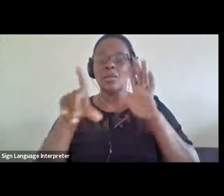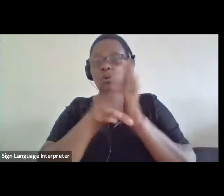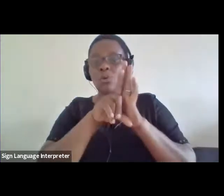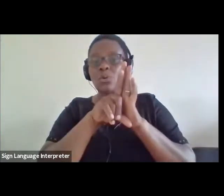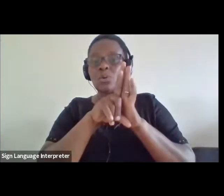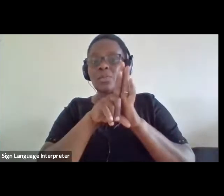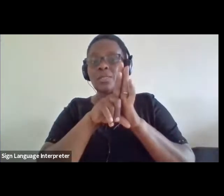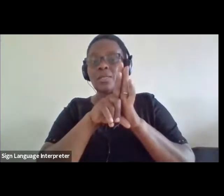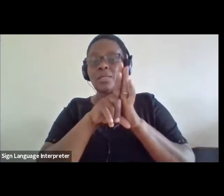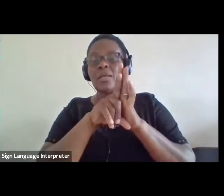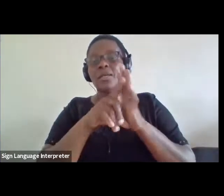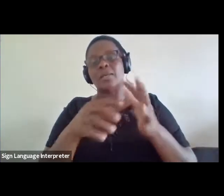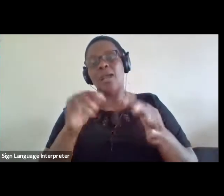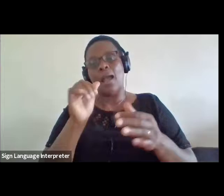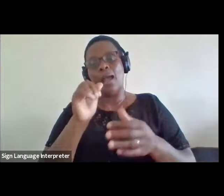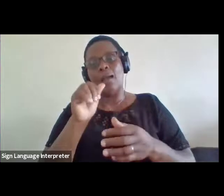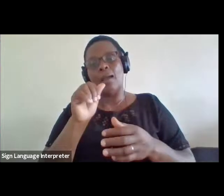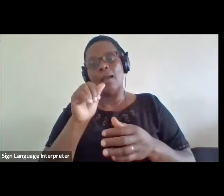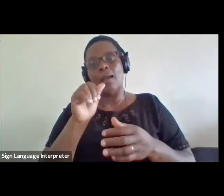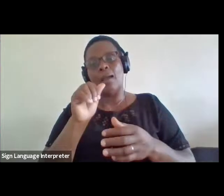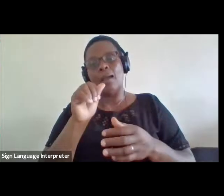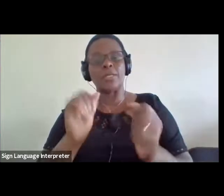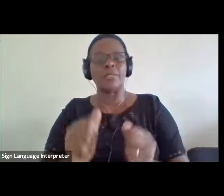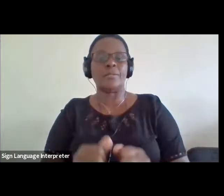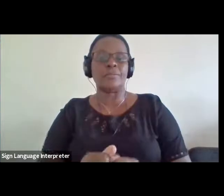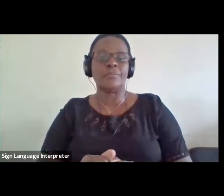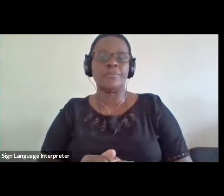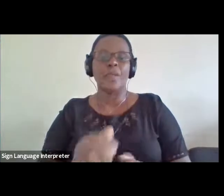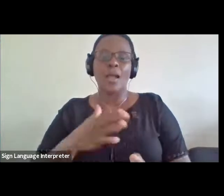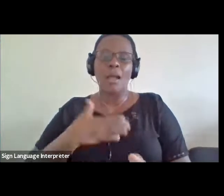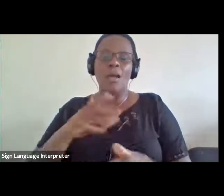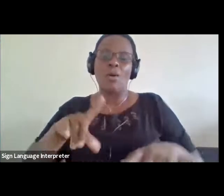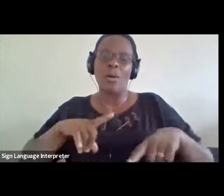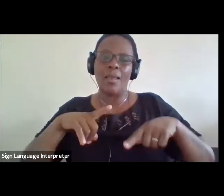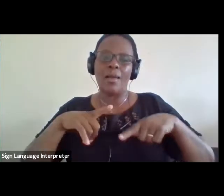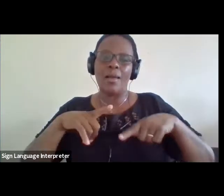fundamentally important for ensuring the life cycle of the internet.